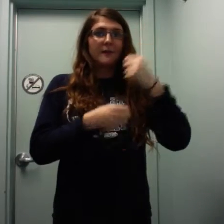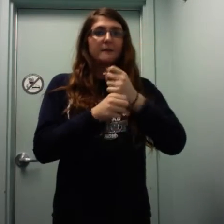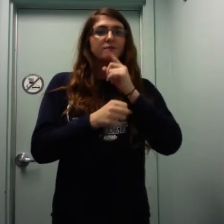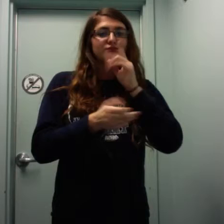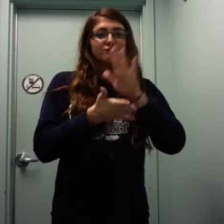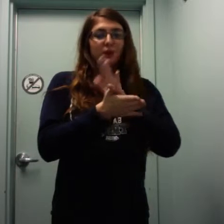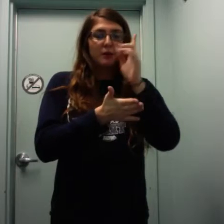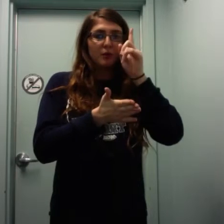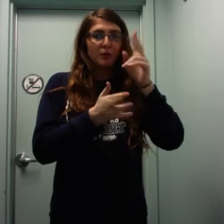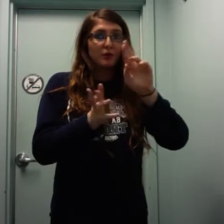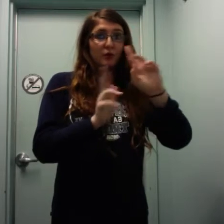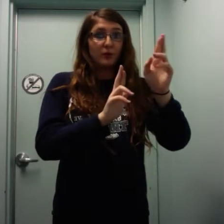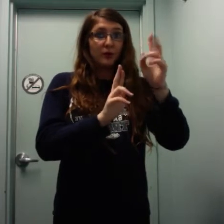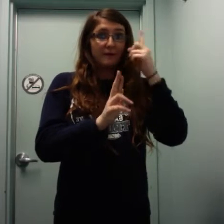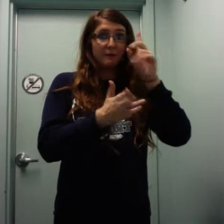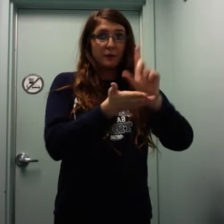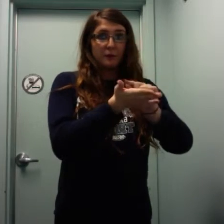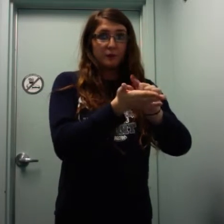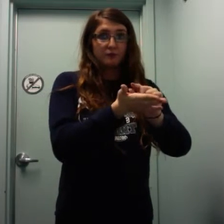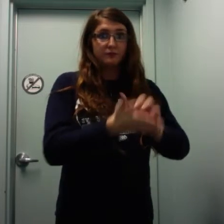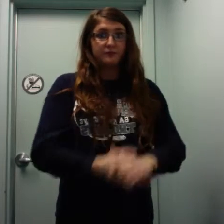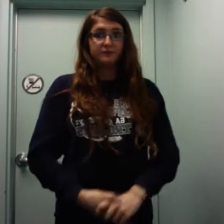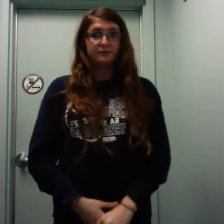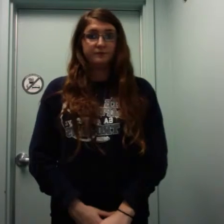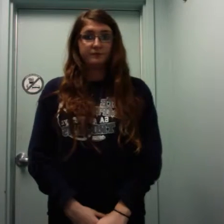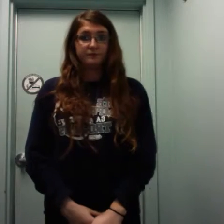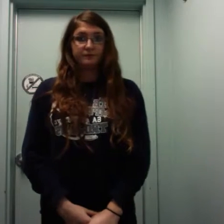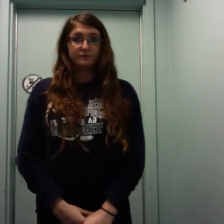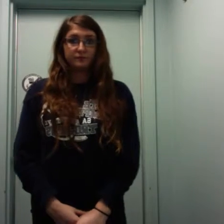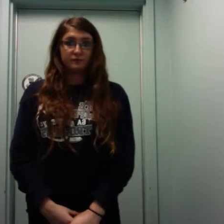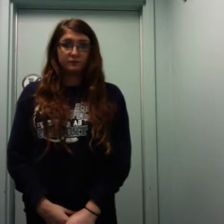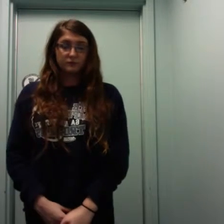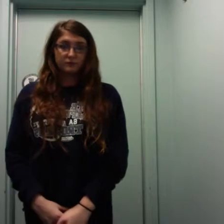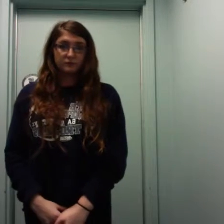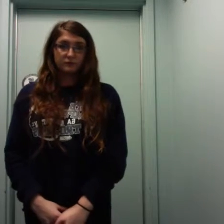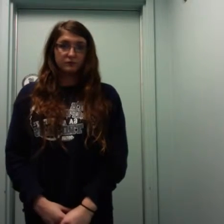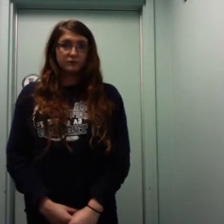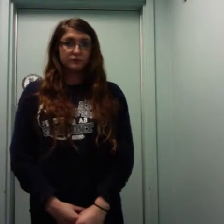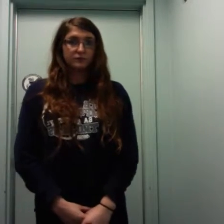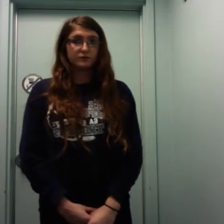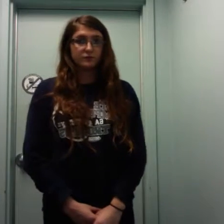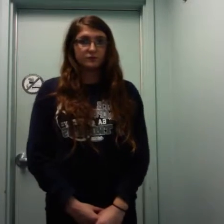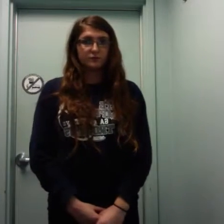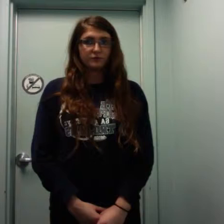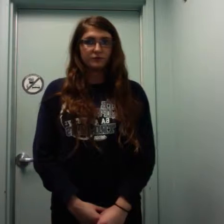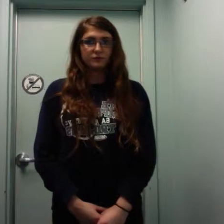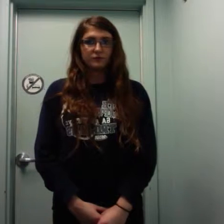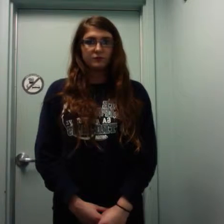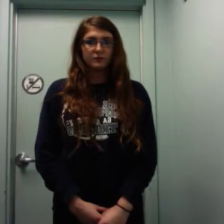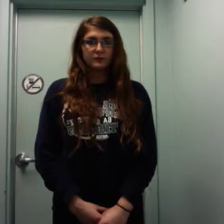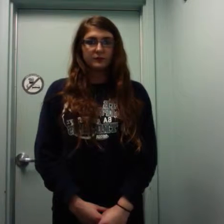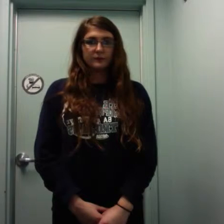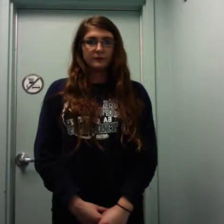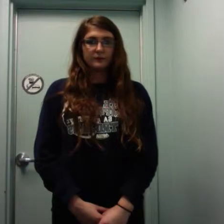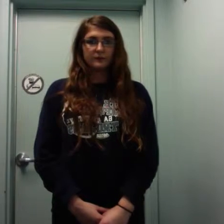Once the story is actually in the paper, the editor will go in and design the story in the computer to fit the space that is